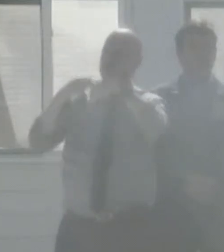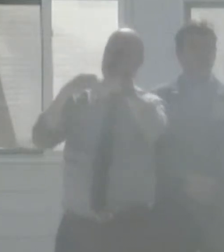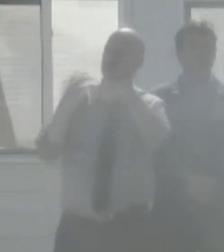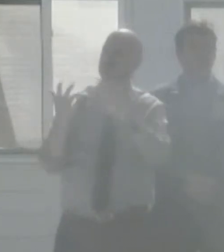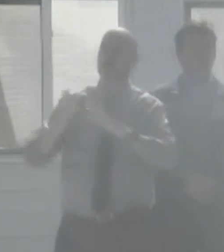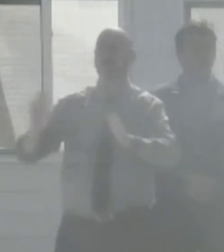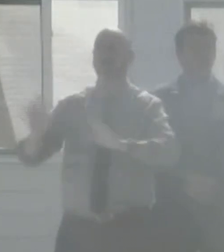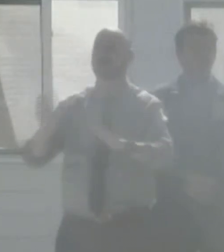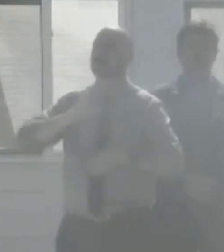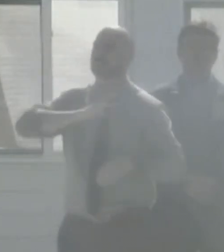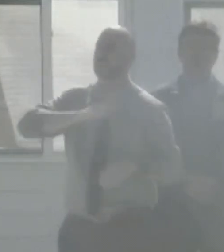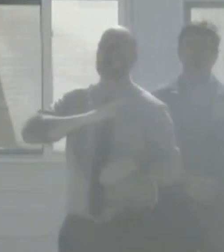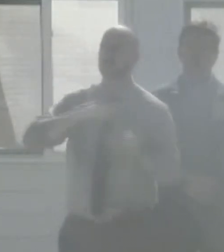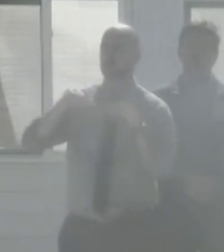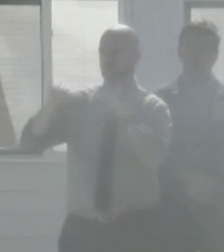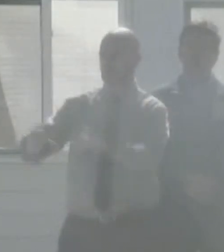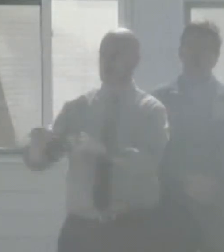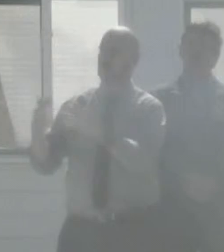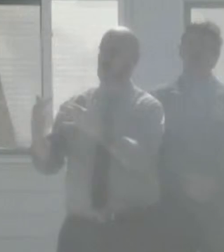Just call us,